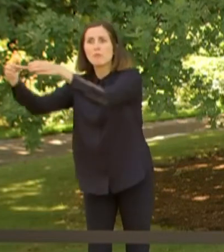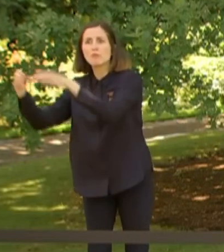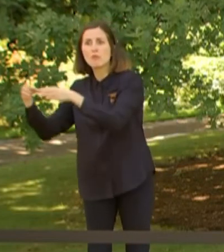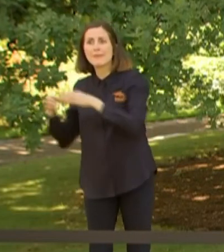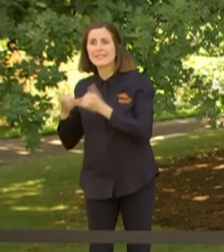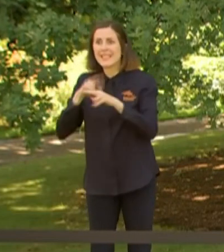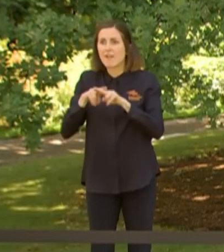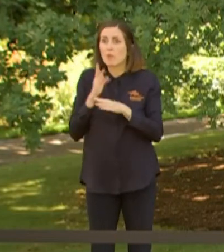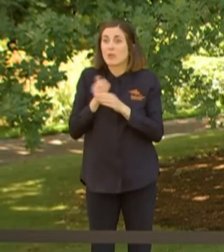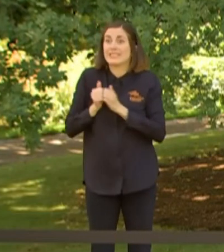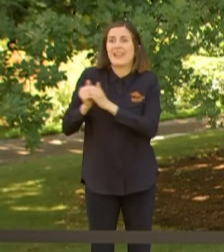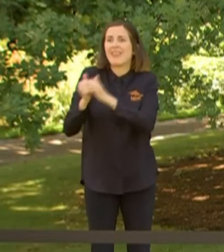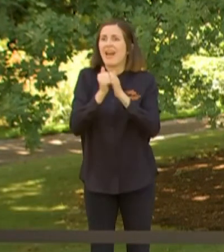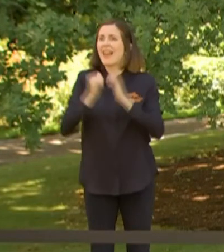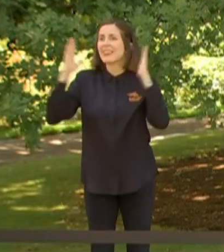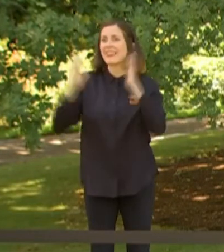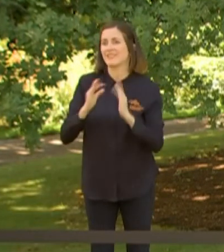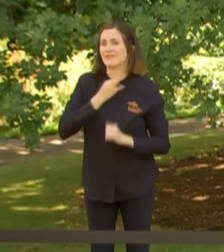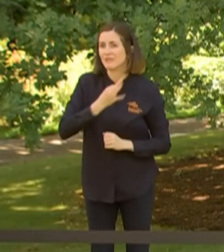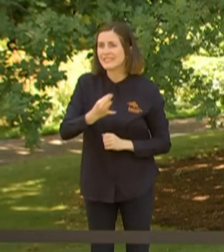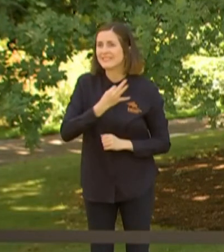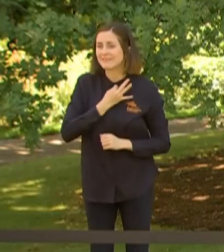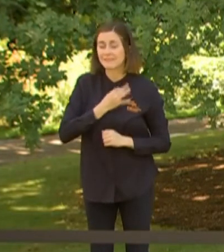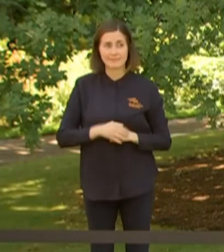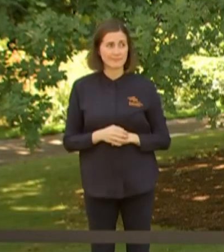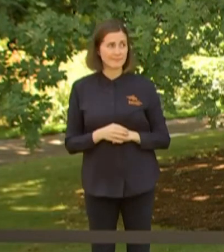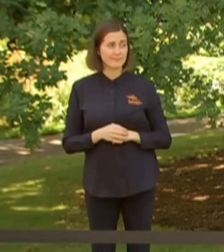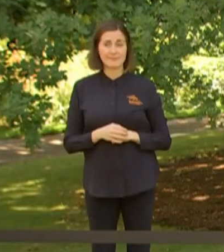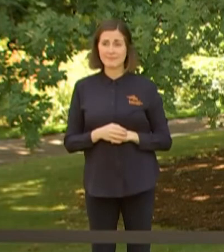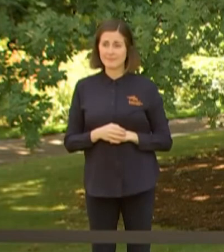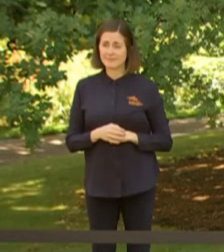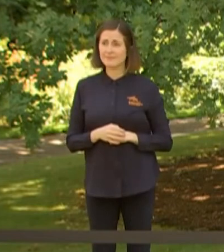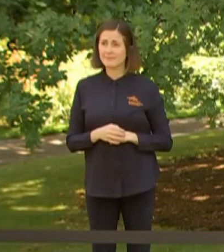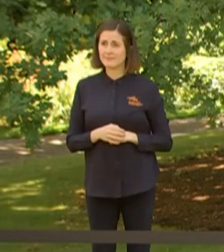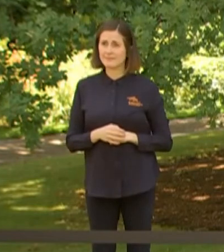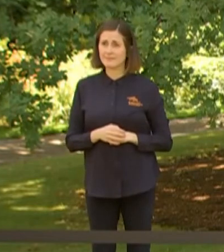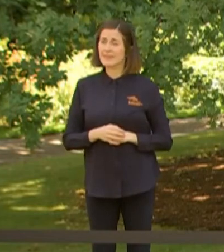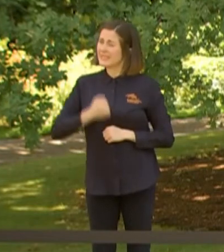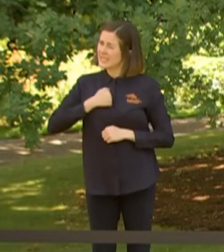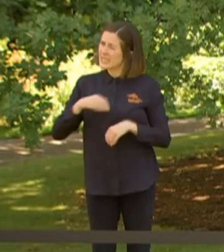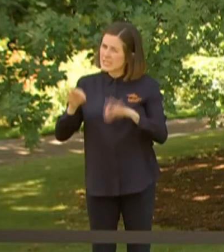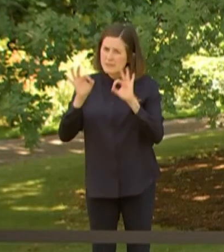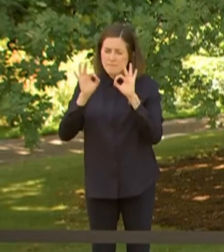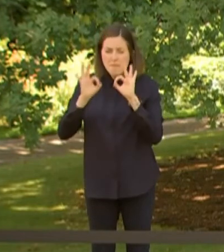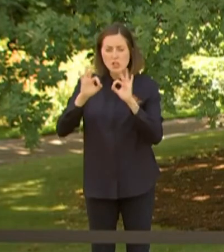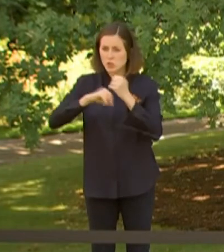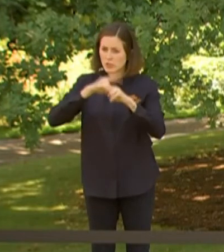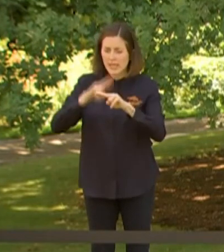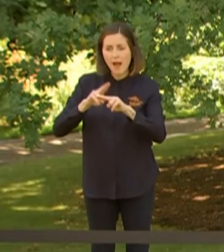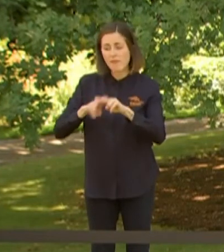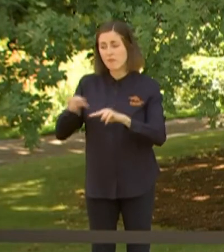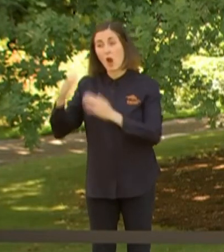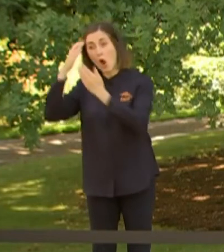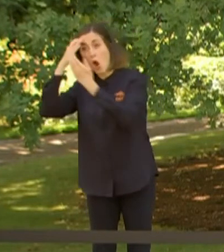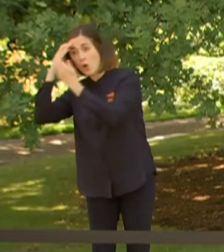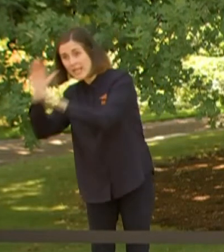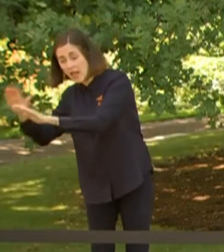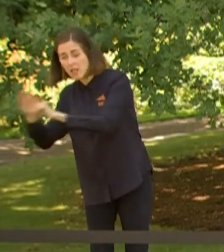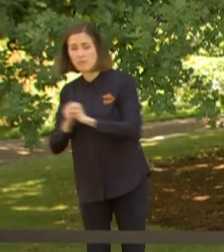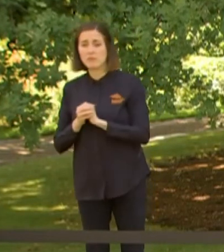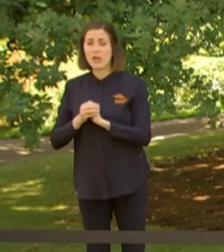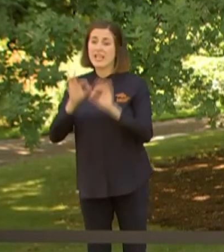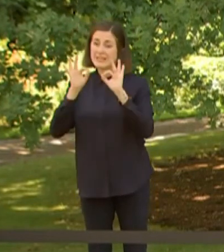at a time. Can I be really clear? This is an exclusive staff, whether it's hotel staff, whether it's cleaners,